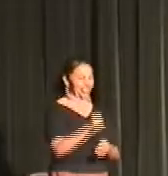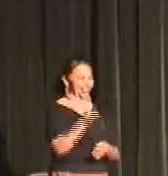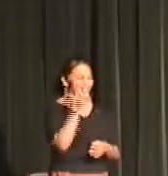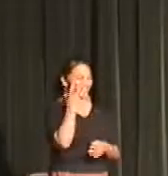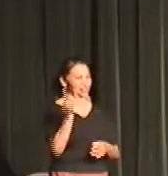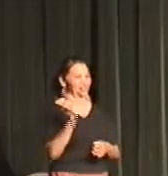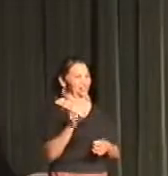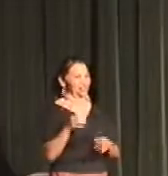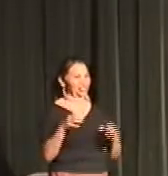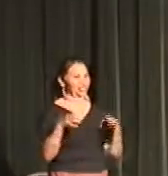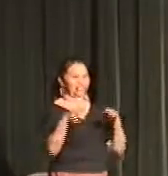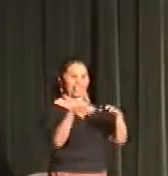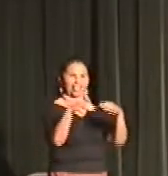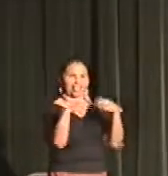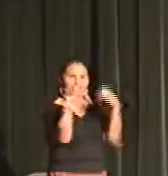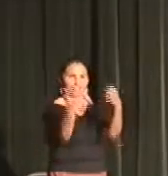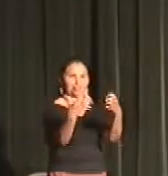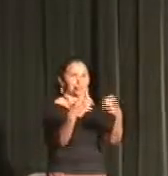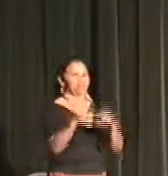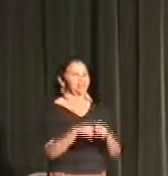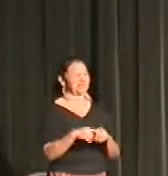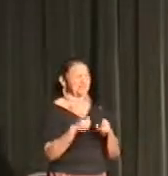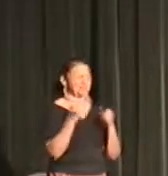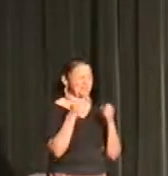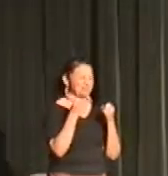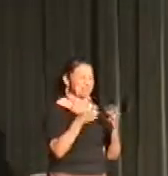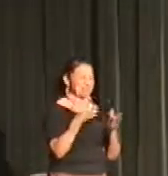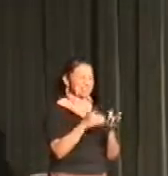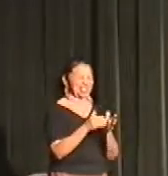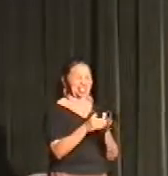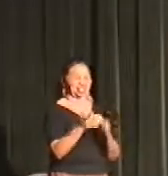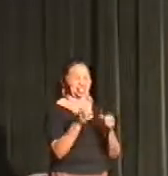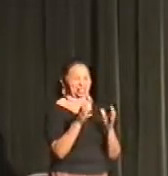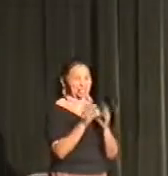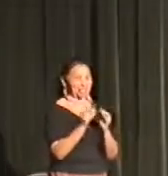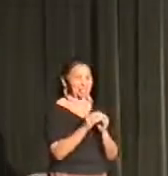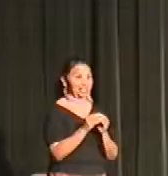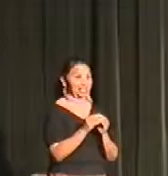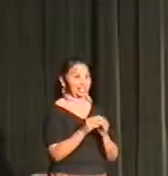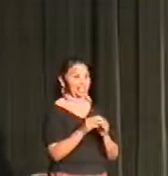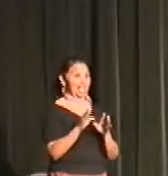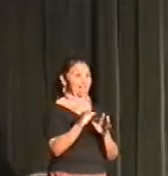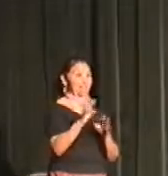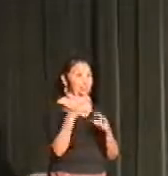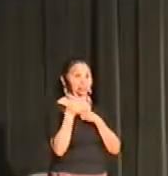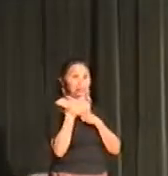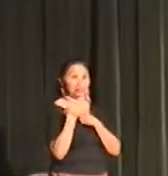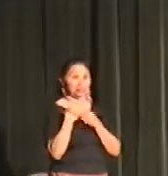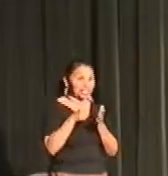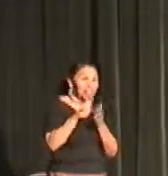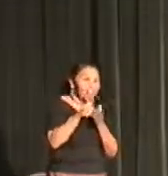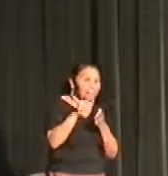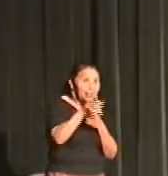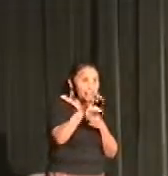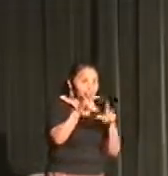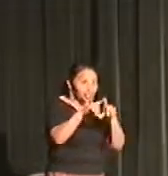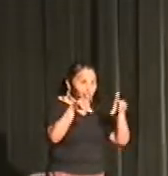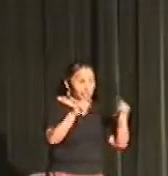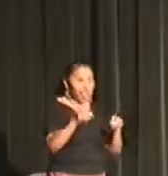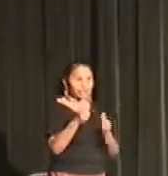several thousand meetings in that area. And your job as the treasurer, is they're going to mail you the checks, to support the general service office.